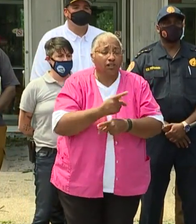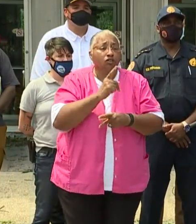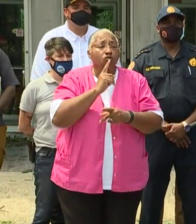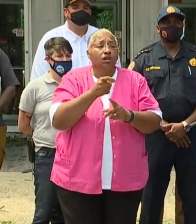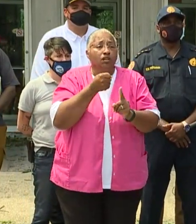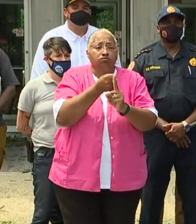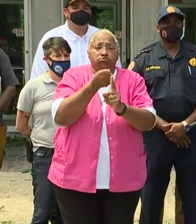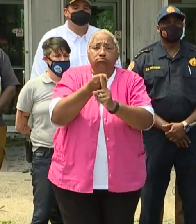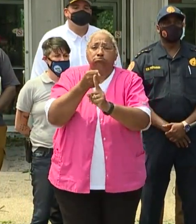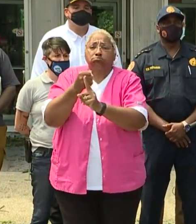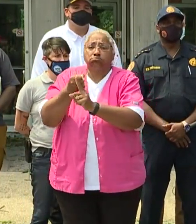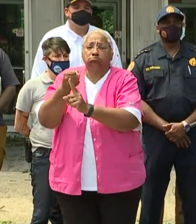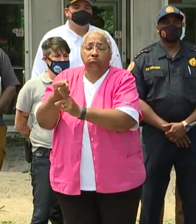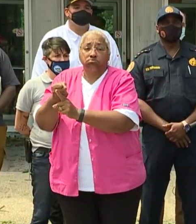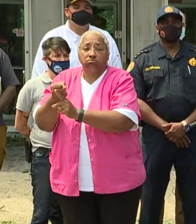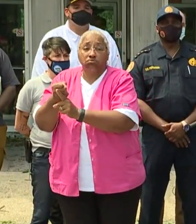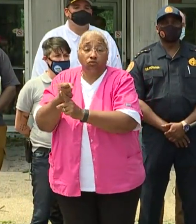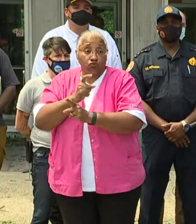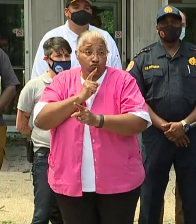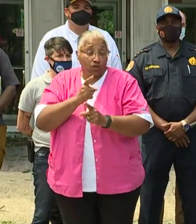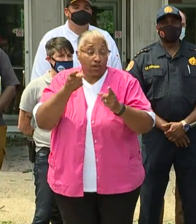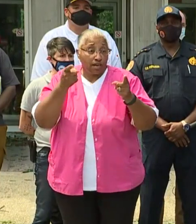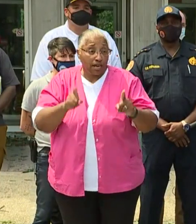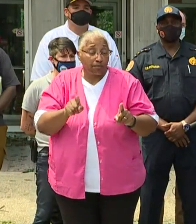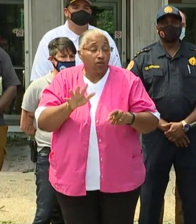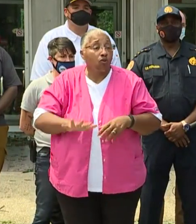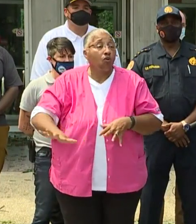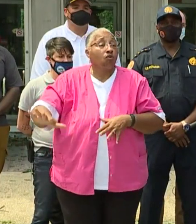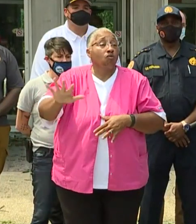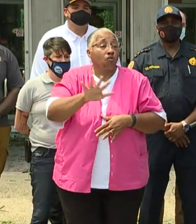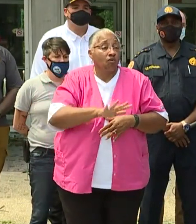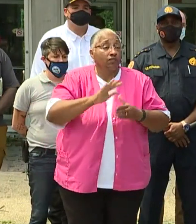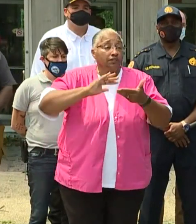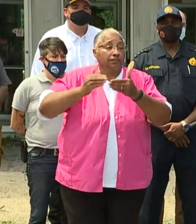impacts have been across the city of New Orleans.